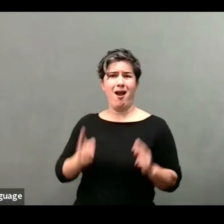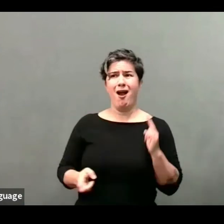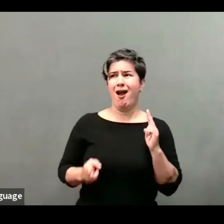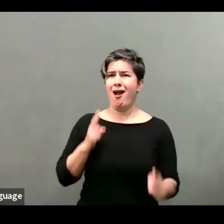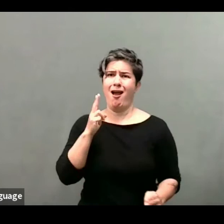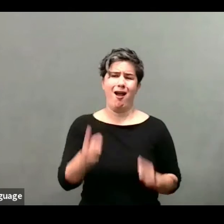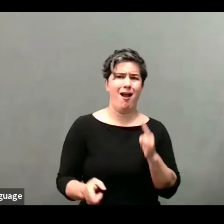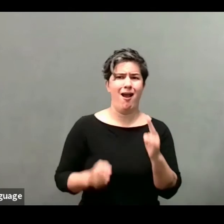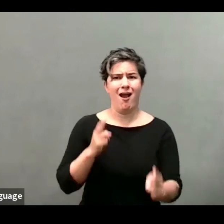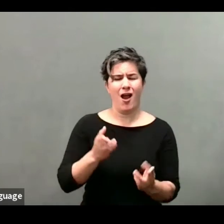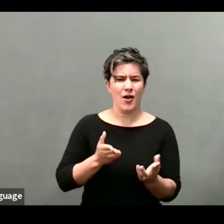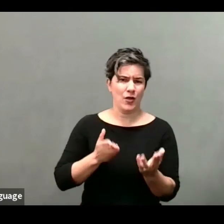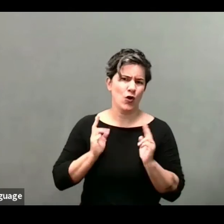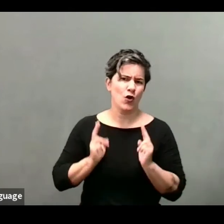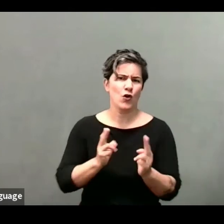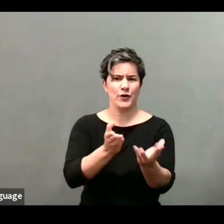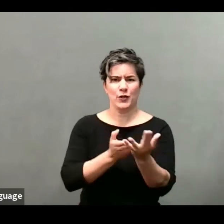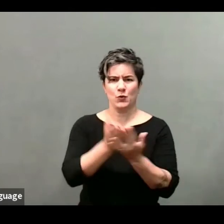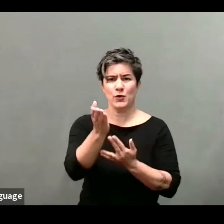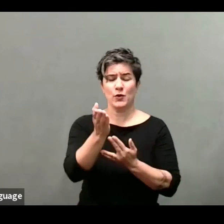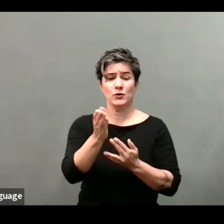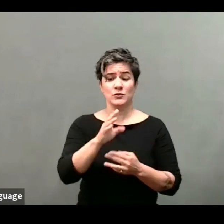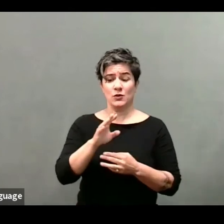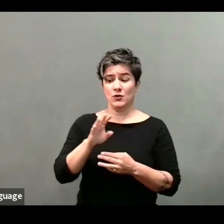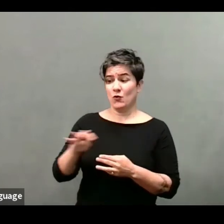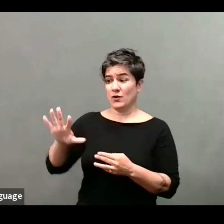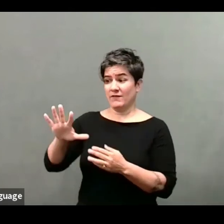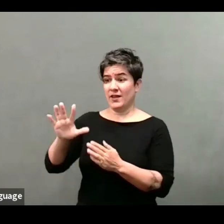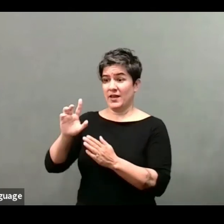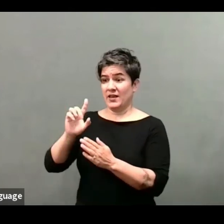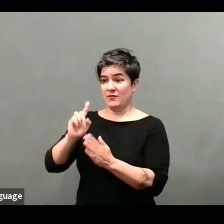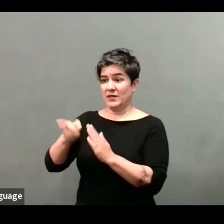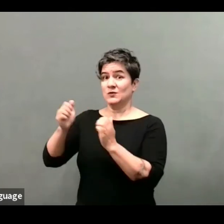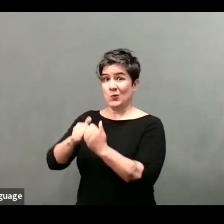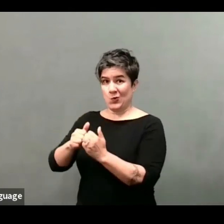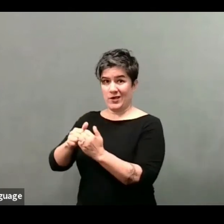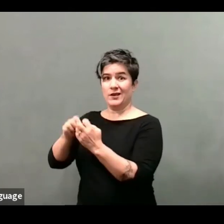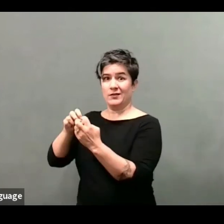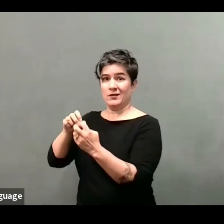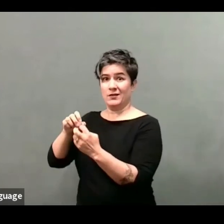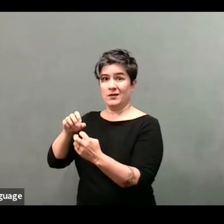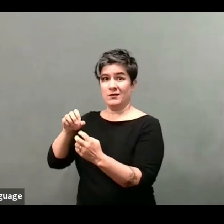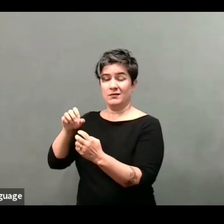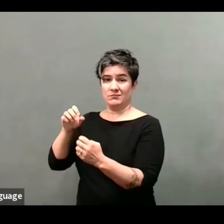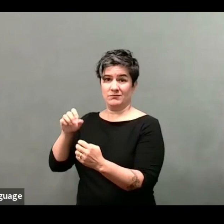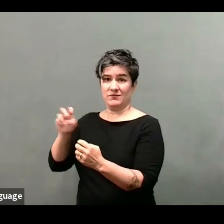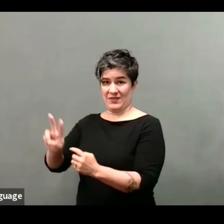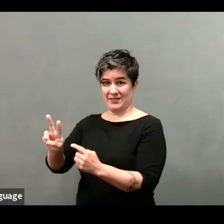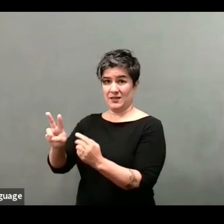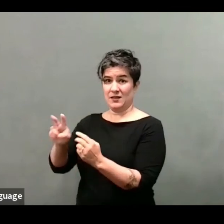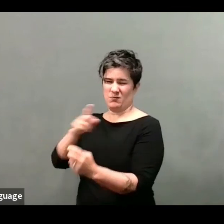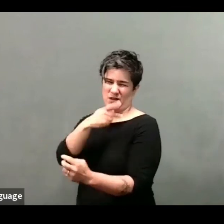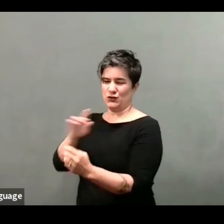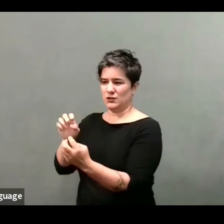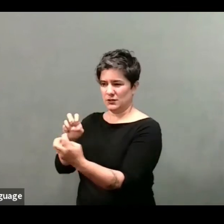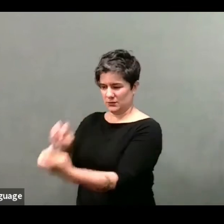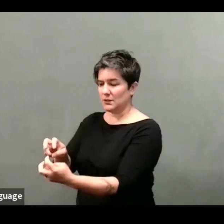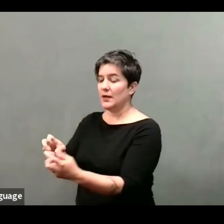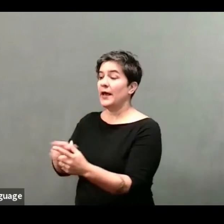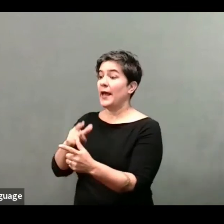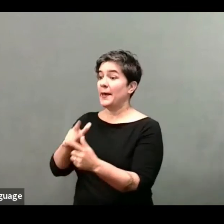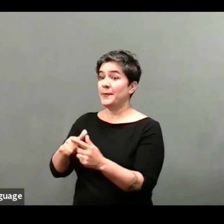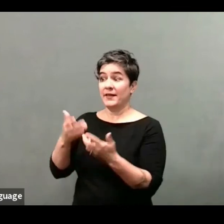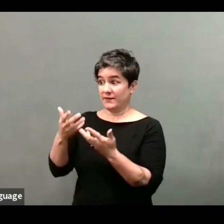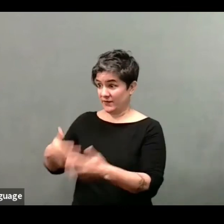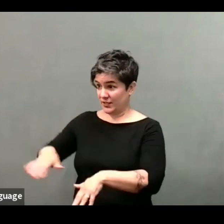speed. And I spent another like hour and a half on my documentation because I was really just prioritizing what the patient was asking me to do, which was